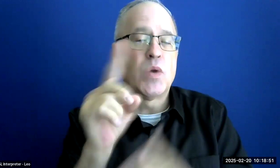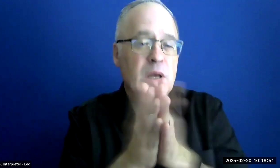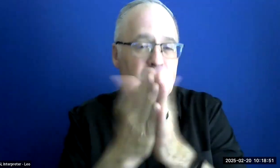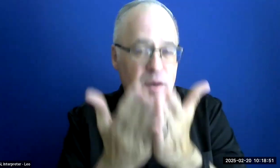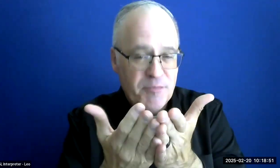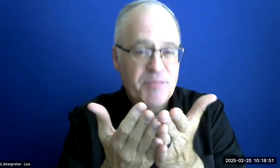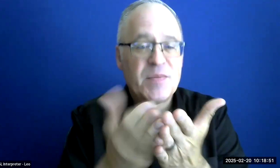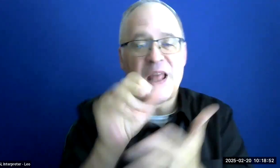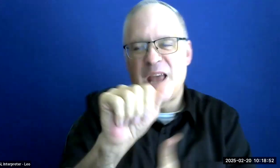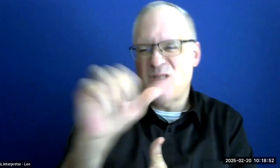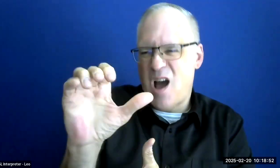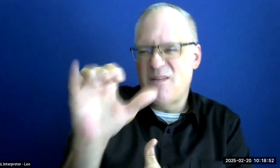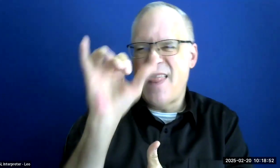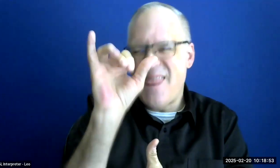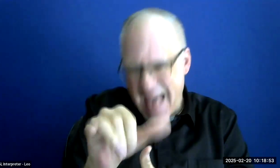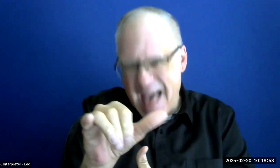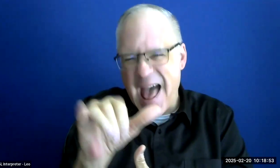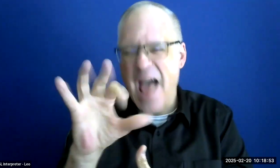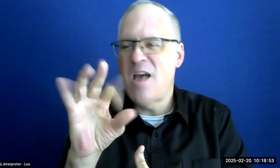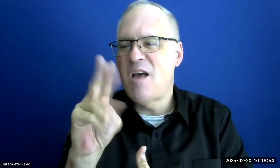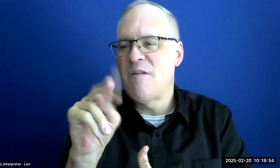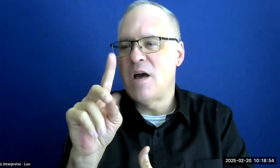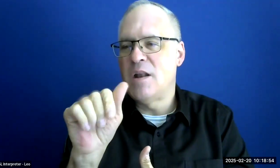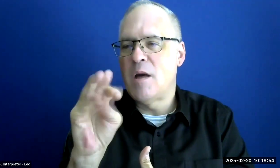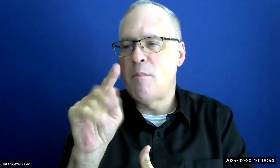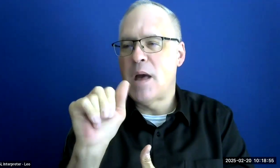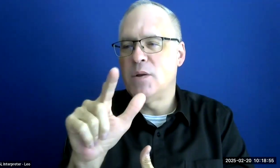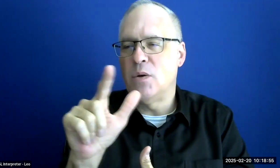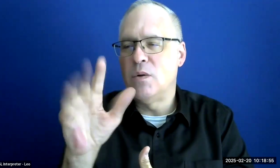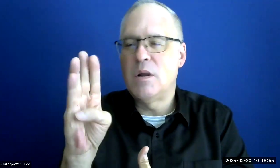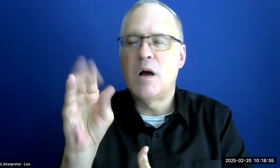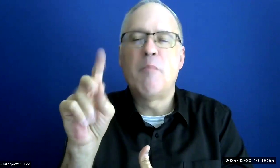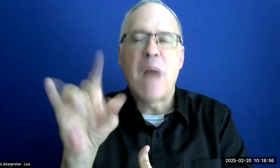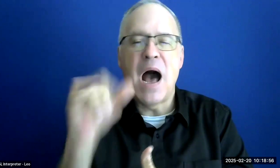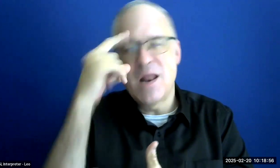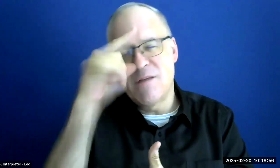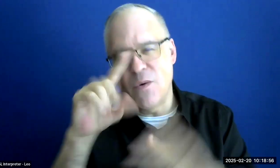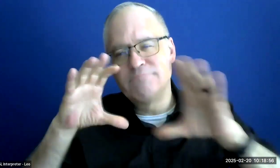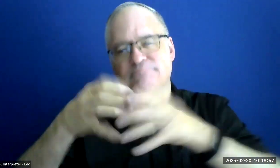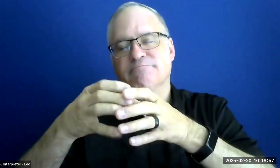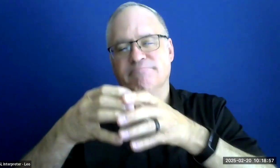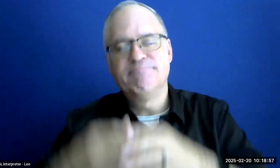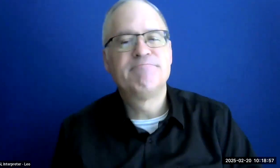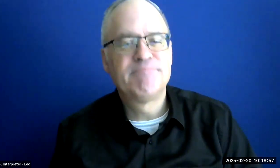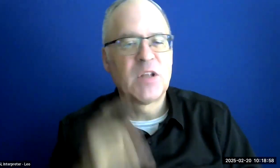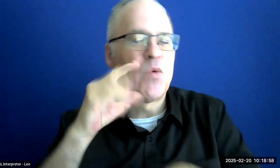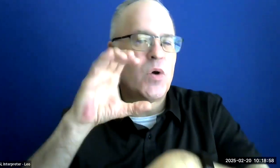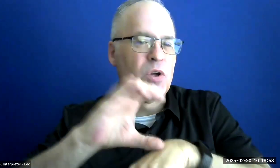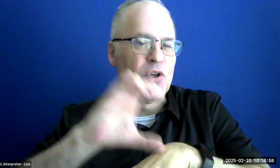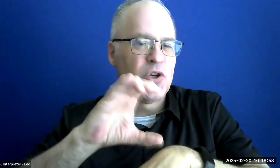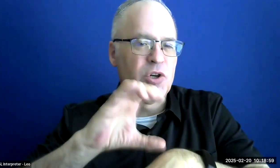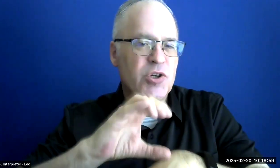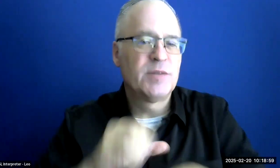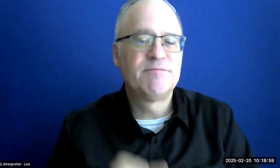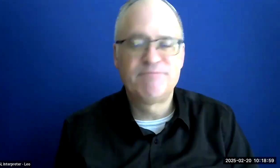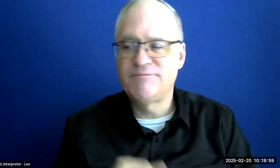the fundamental bodies of the church. Annual conferences are a form of regionalization in the church. They